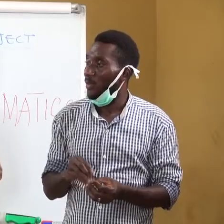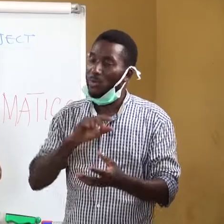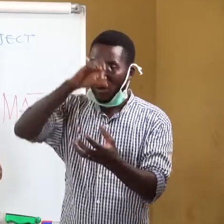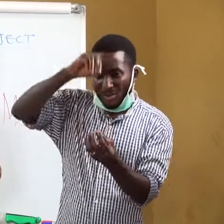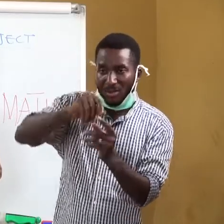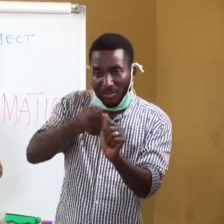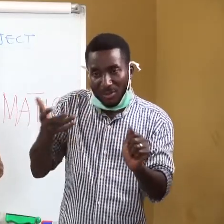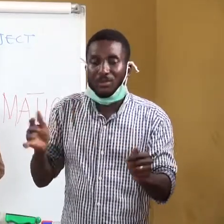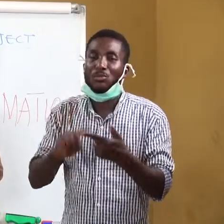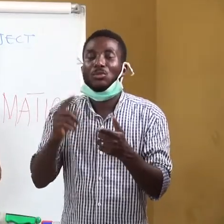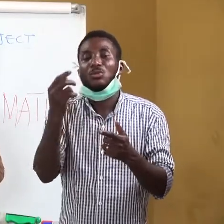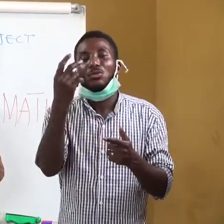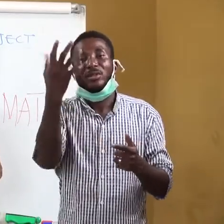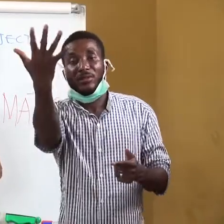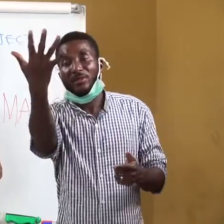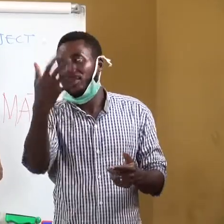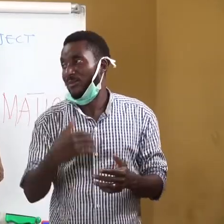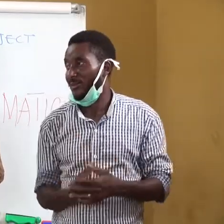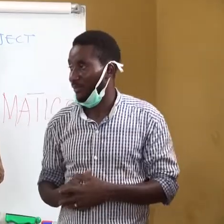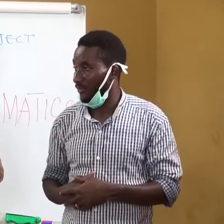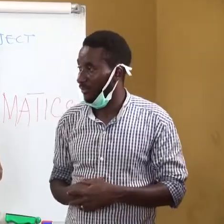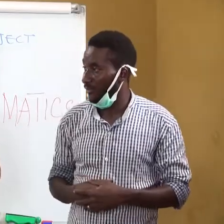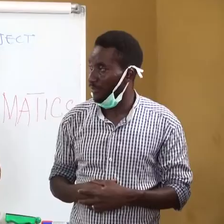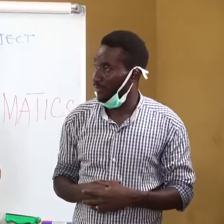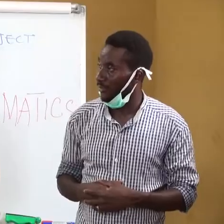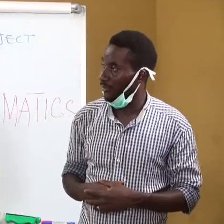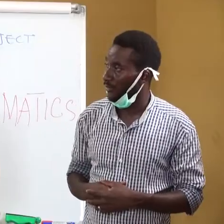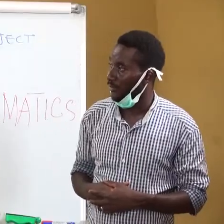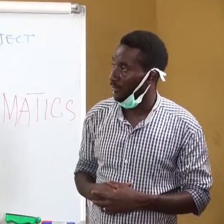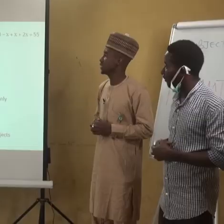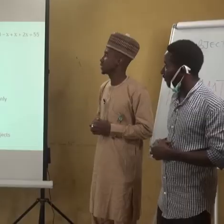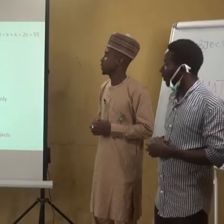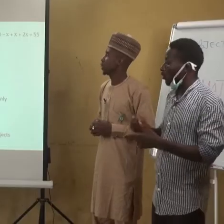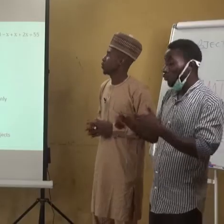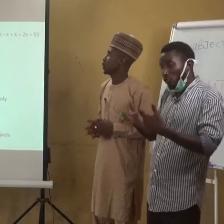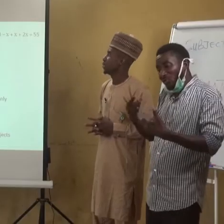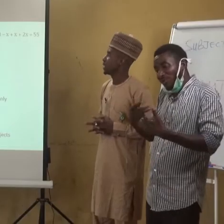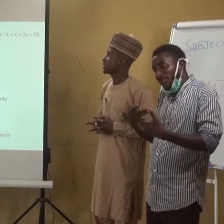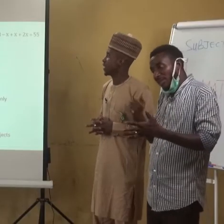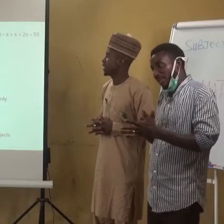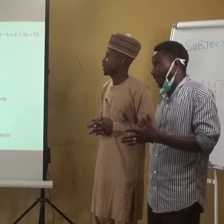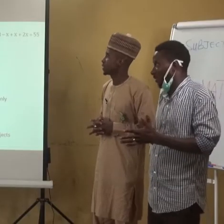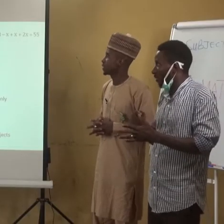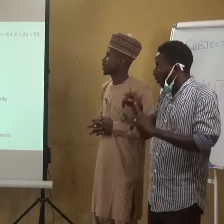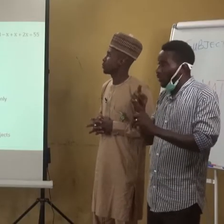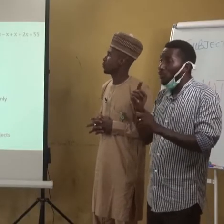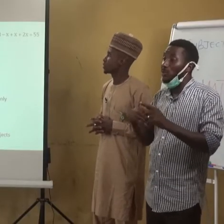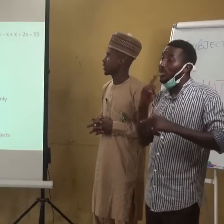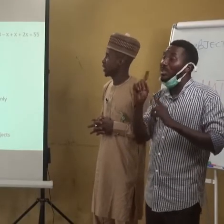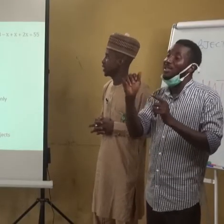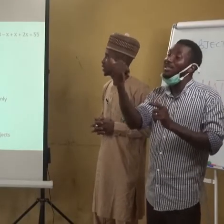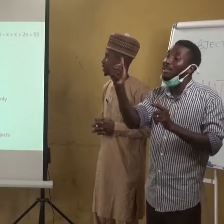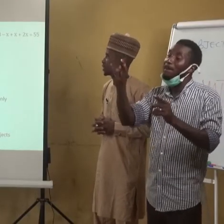25. Now, upon simple simplification, when we set 10